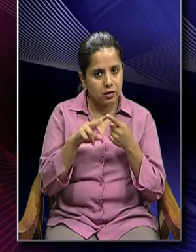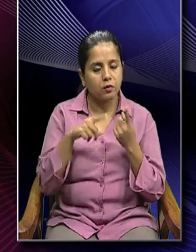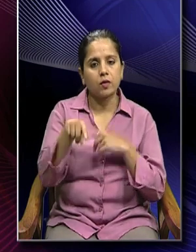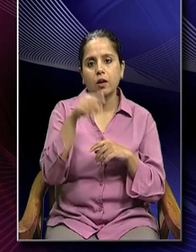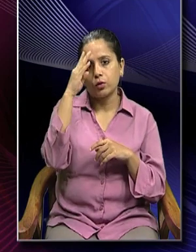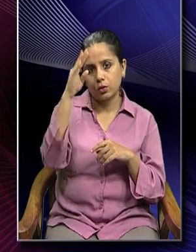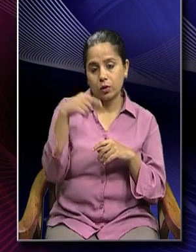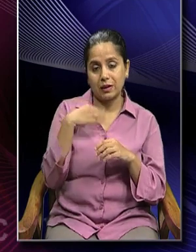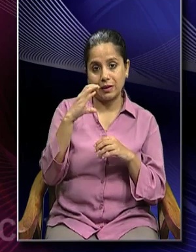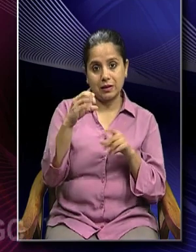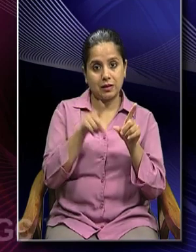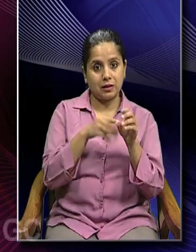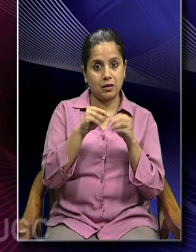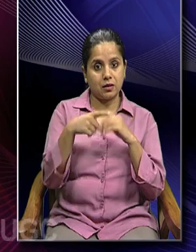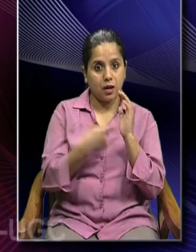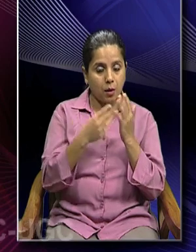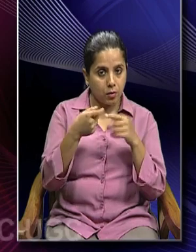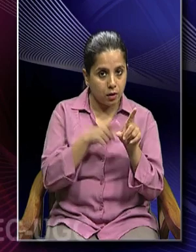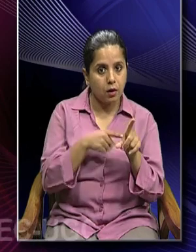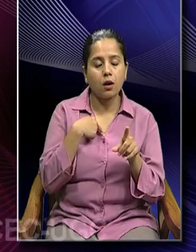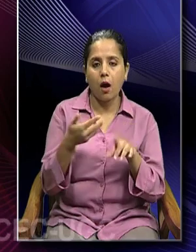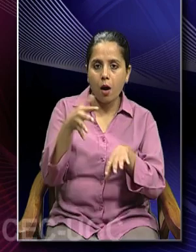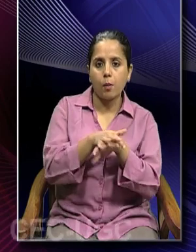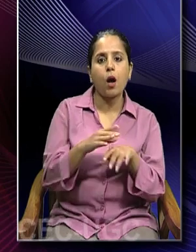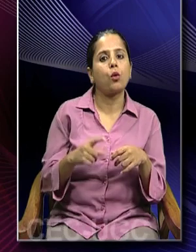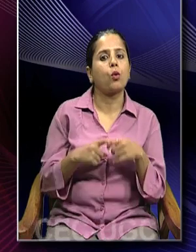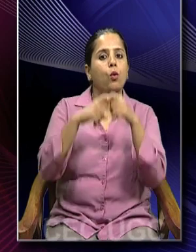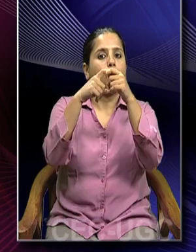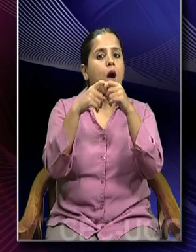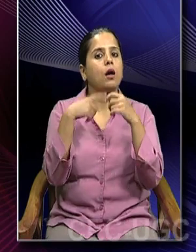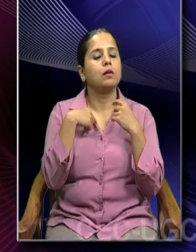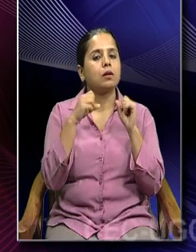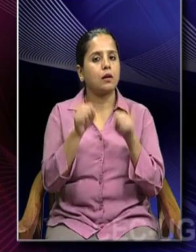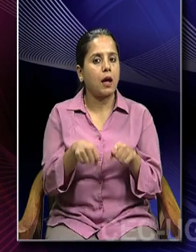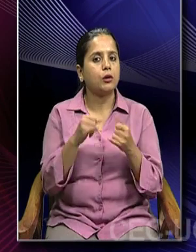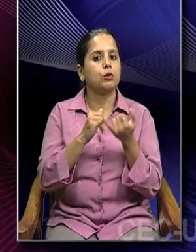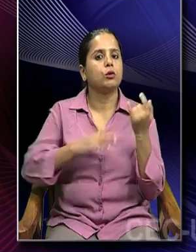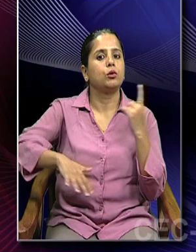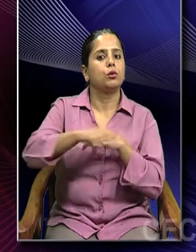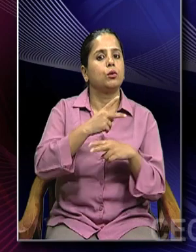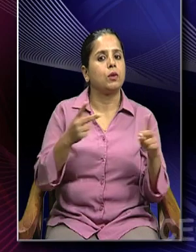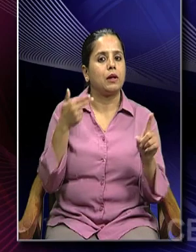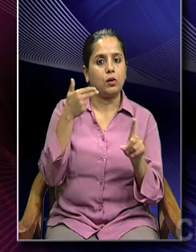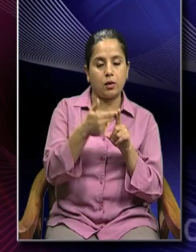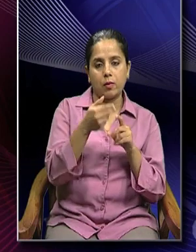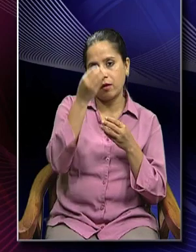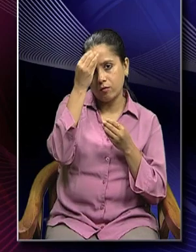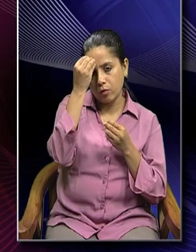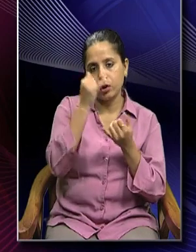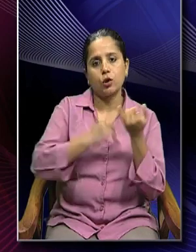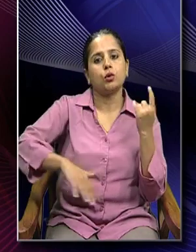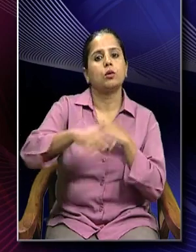by cybernity, we actually imply a quality of being in a society which is called as information